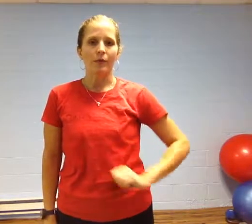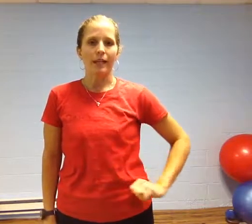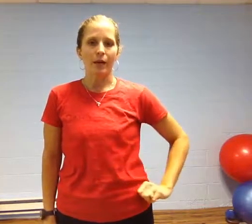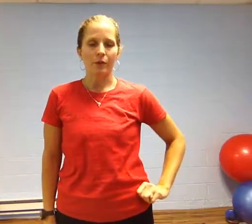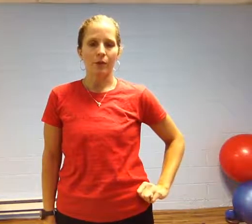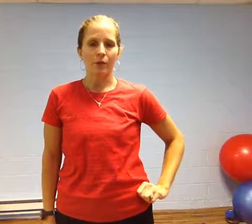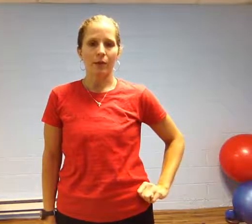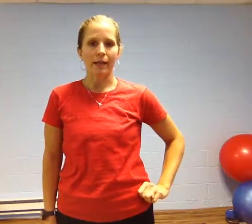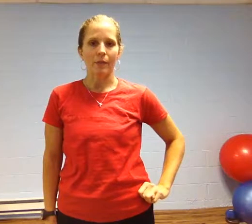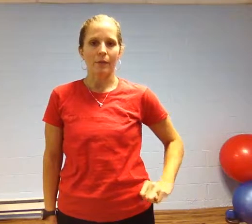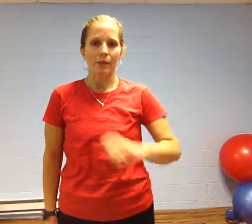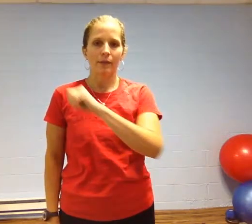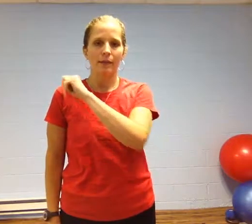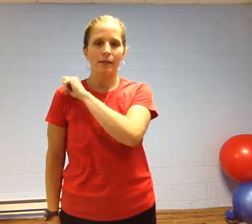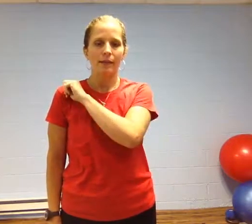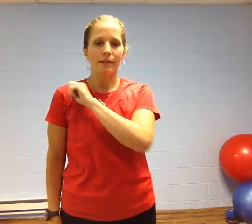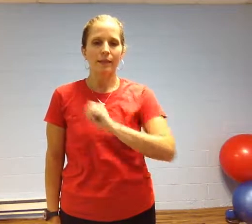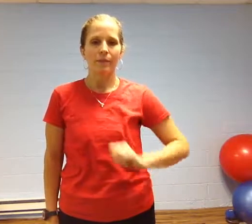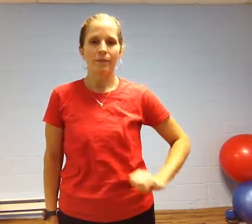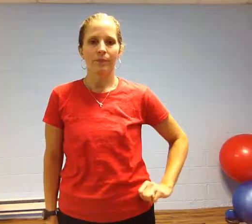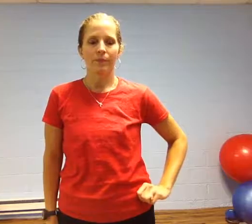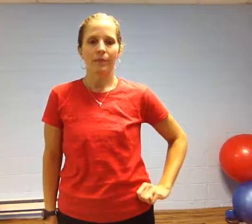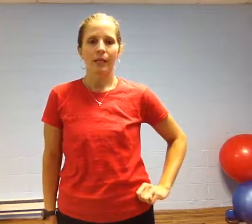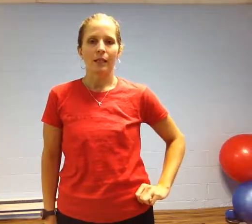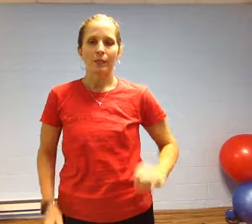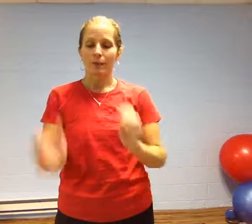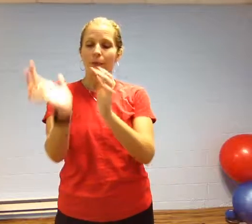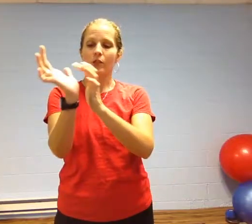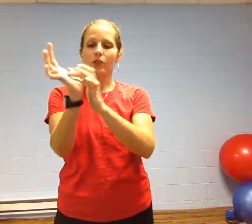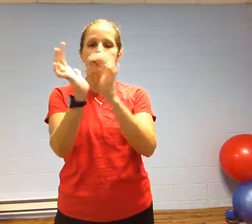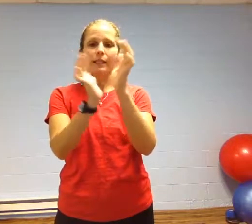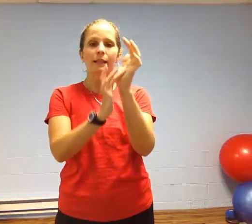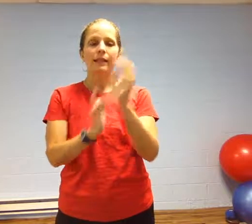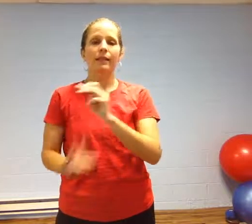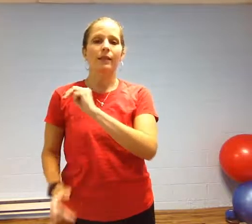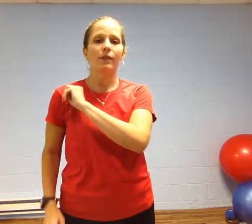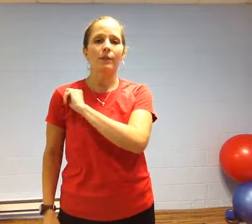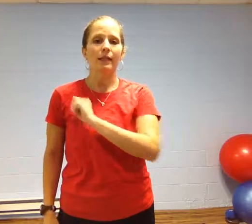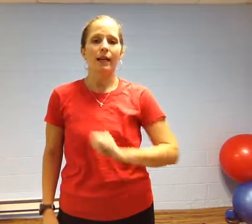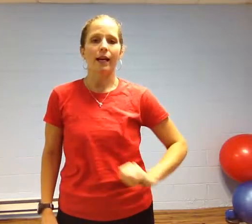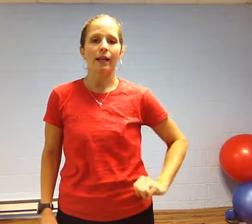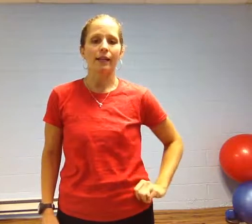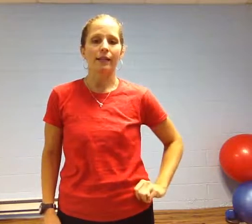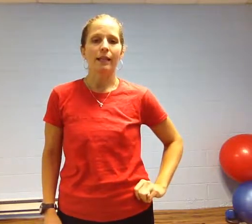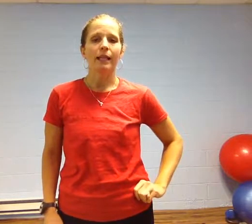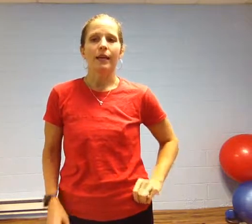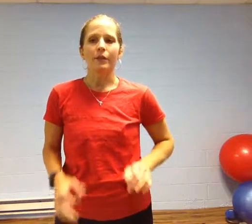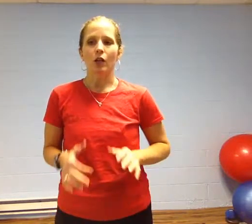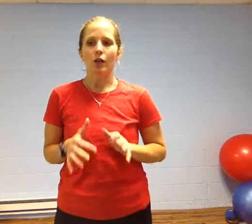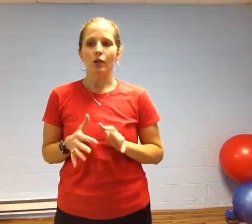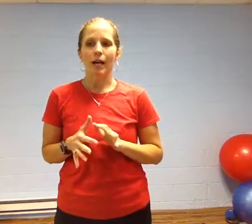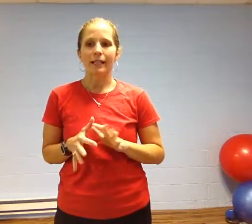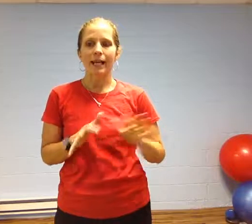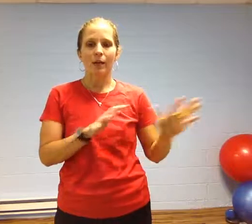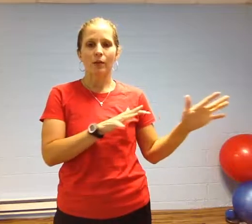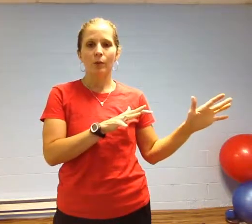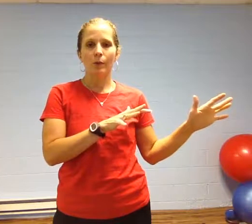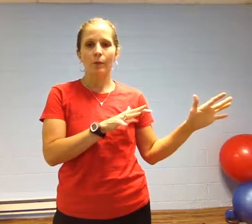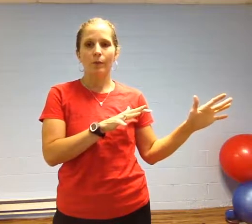down to your hip like this. So it'll be Jesus the Messiah. And the song drags out a little bit at